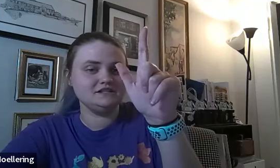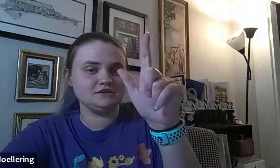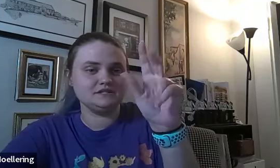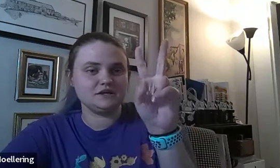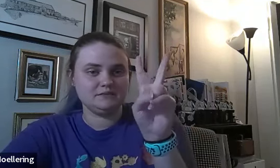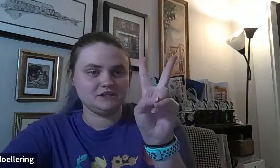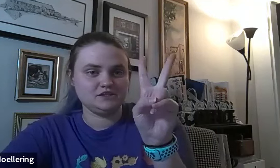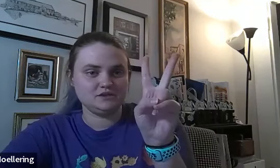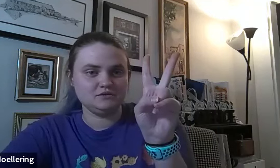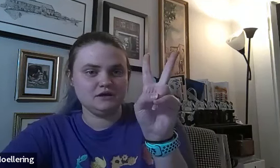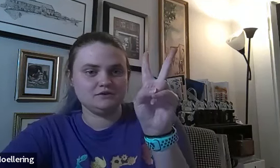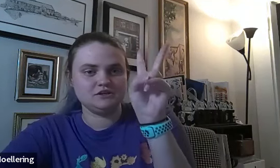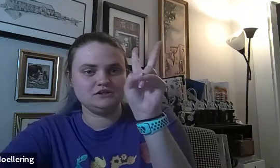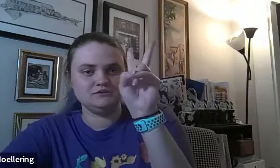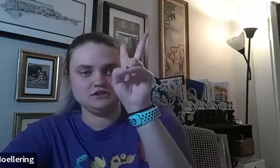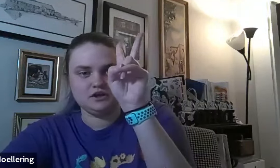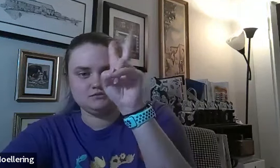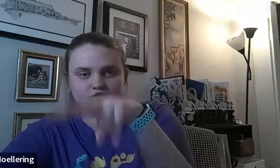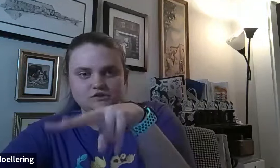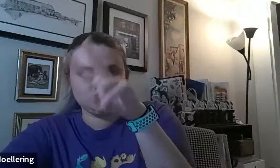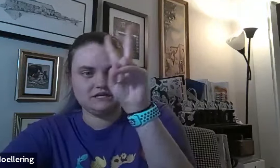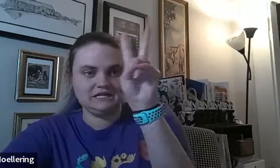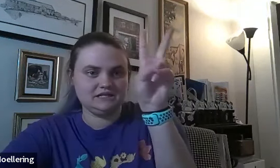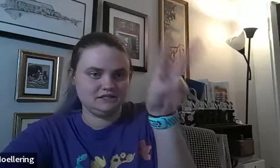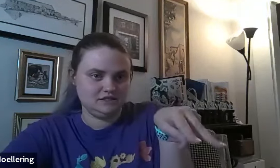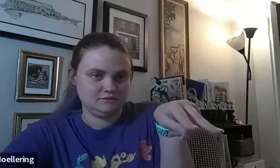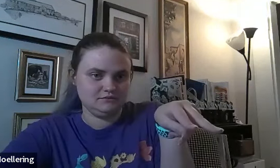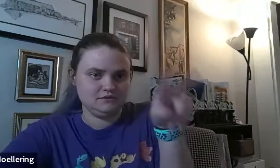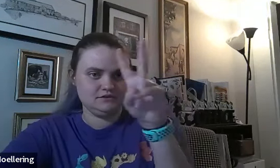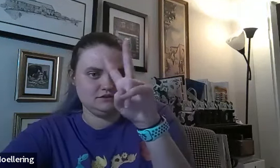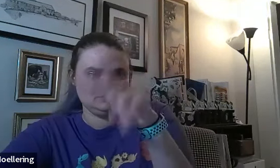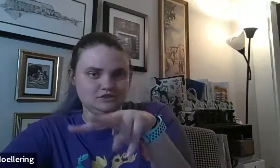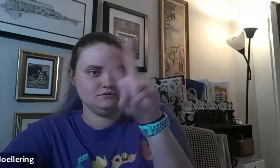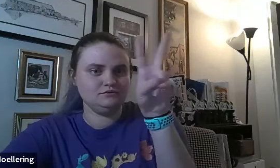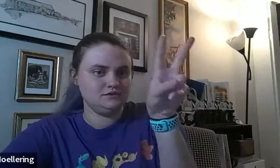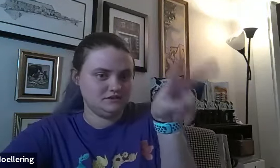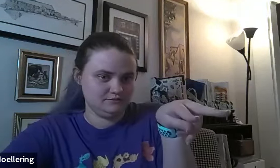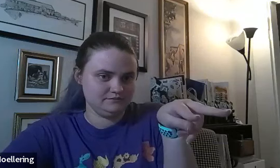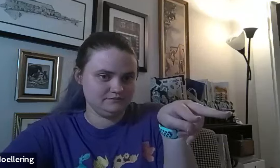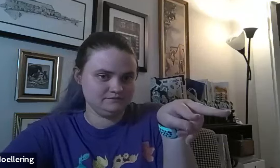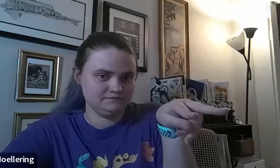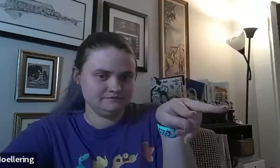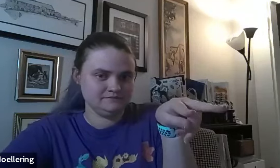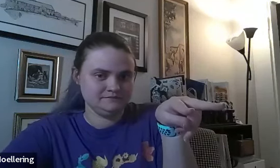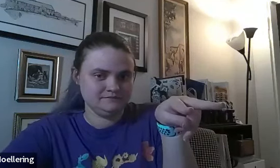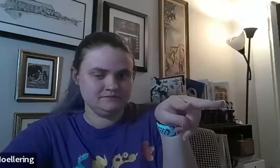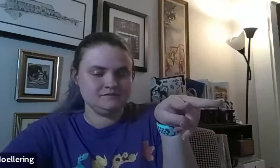22 is going to be a 2. And what you're going to do is you're going to go 22. So 2, 2.